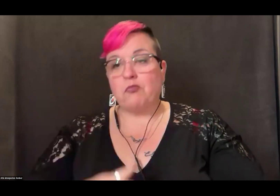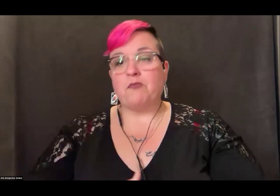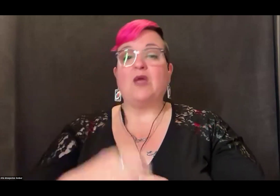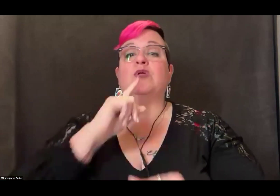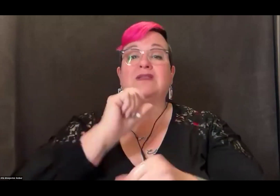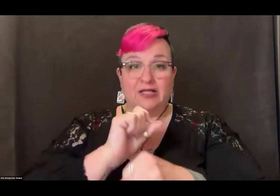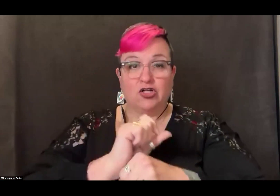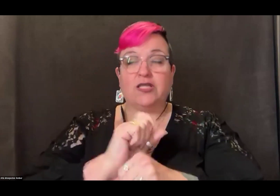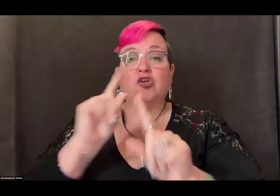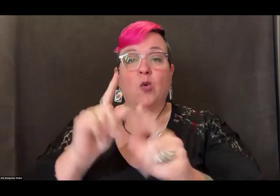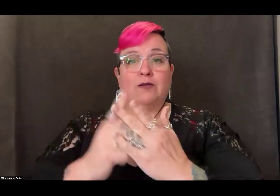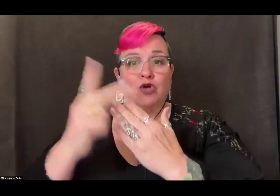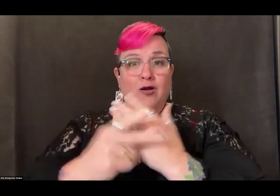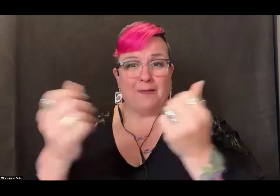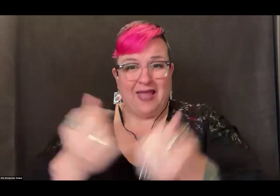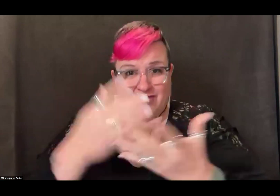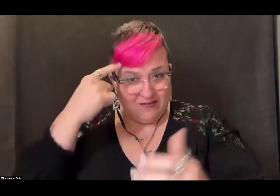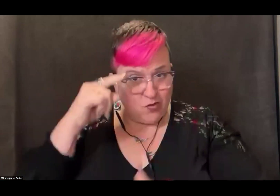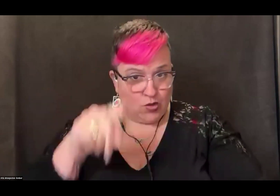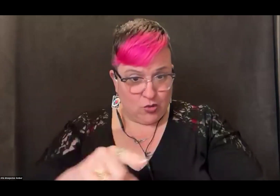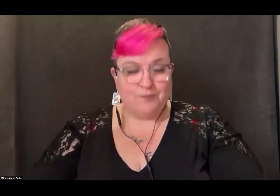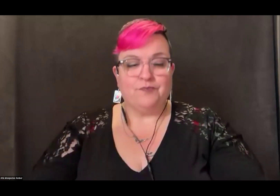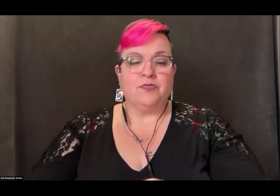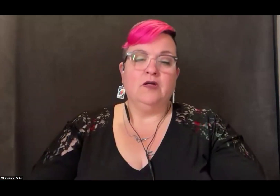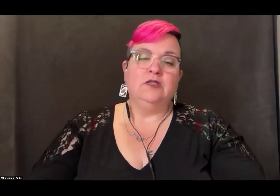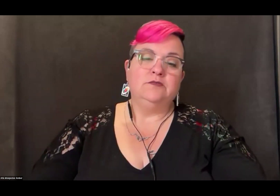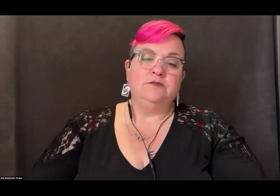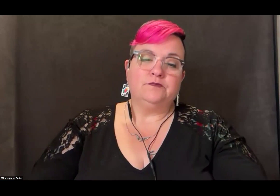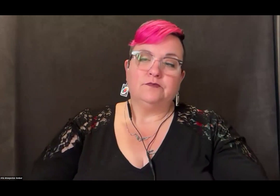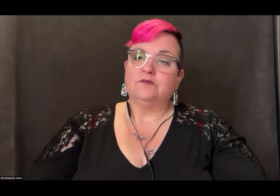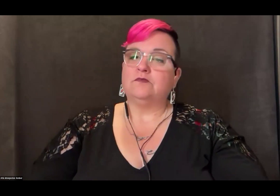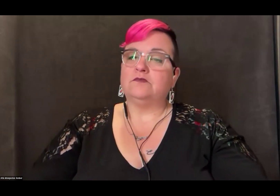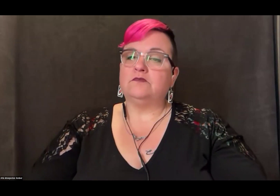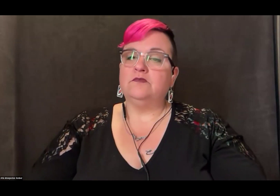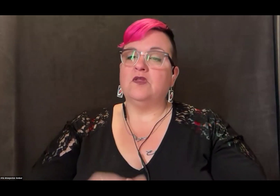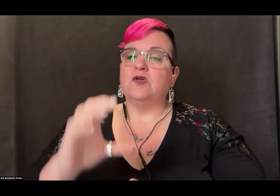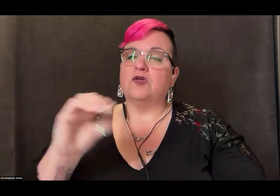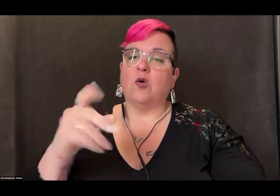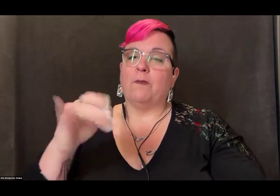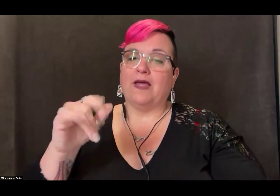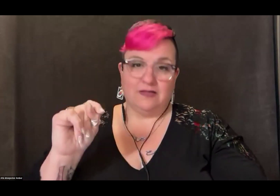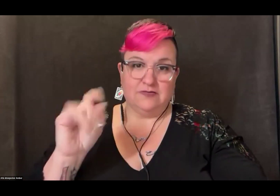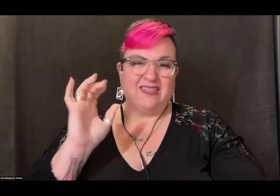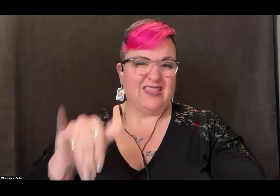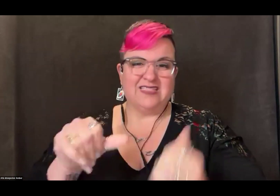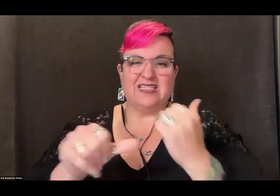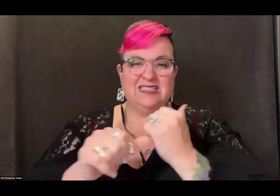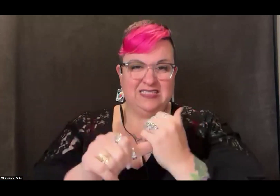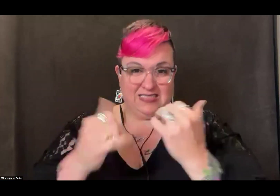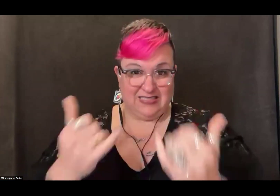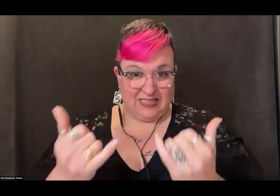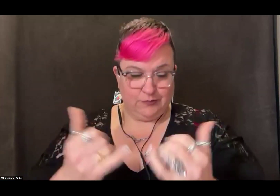literally go out and program all that for you. So, Is it? Copilot is just the assistant